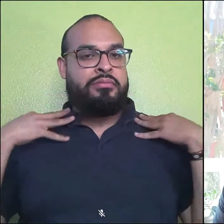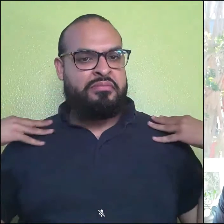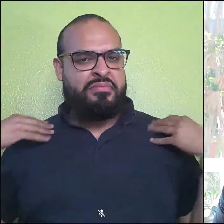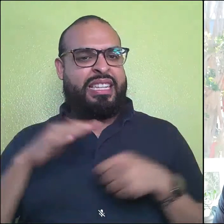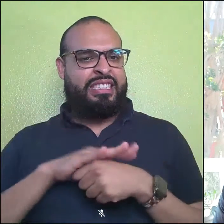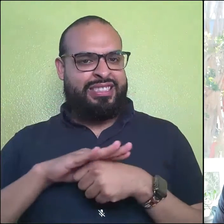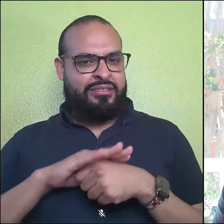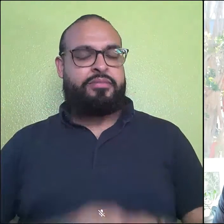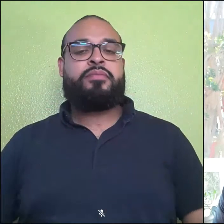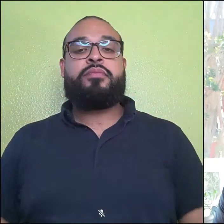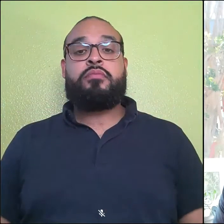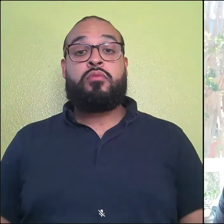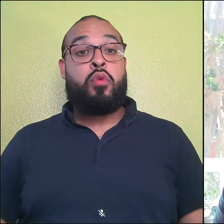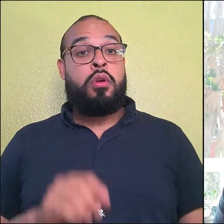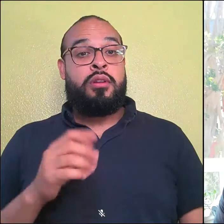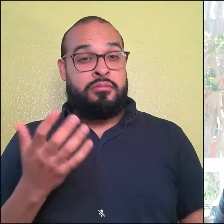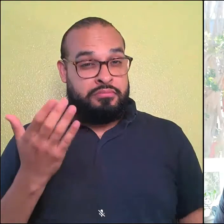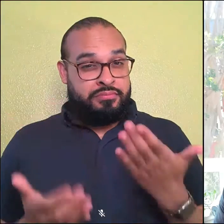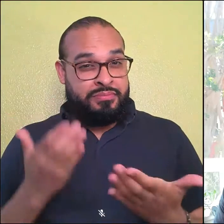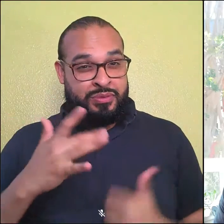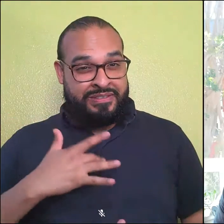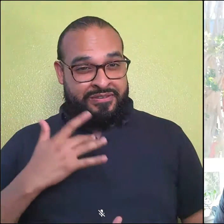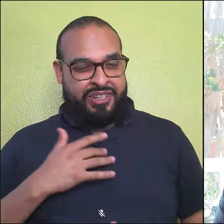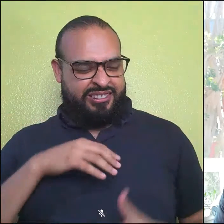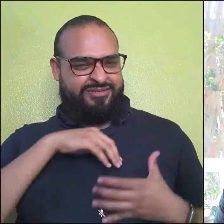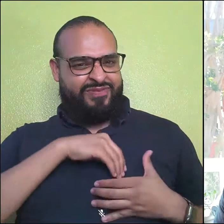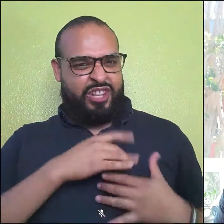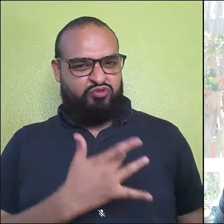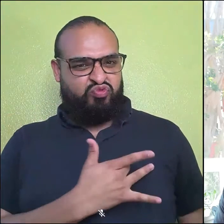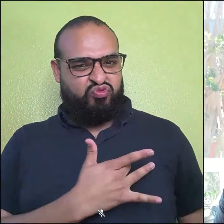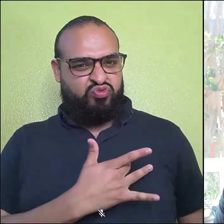maybe warmth in the heart, maybe feelings of